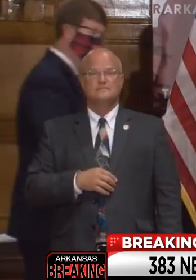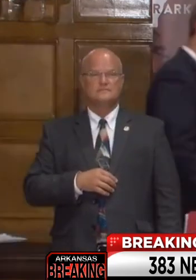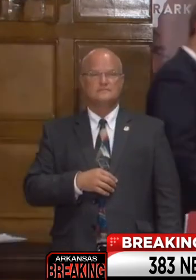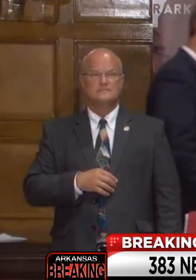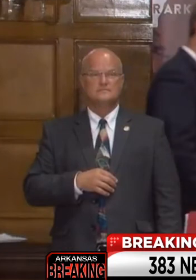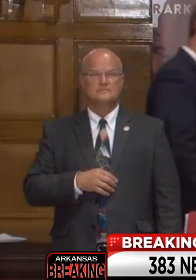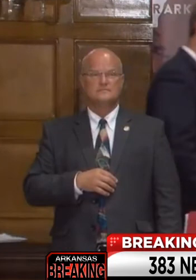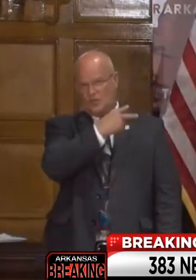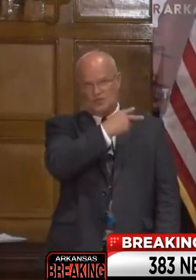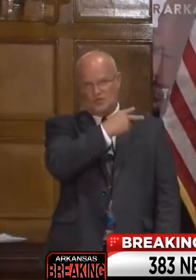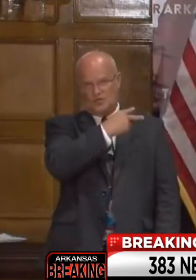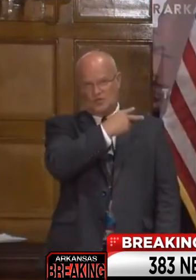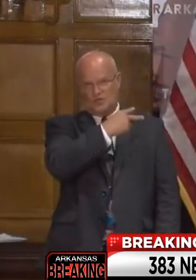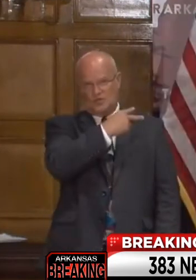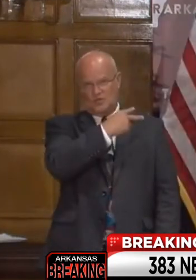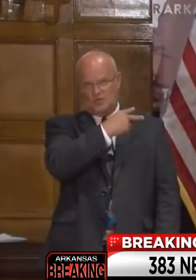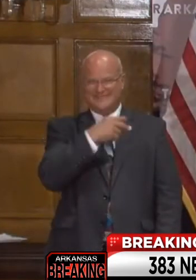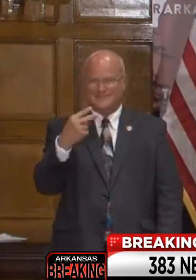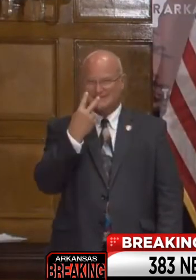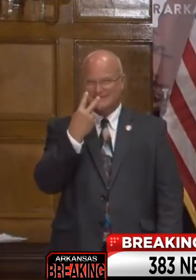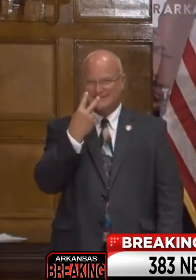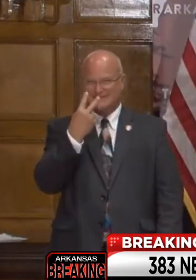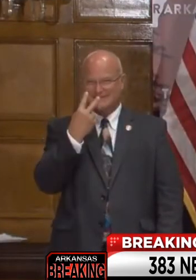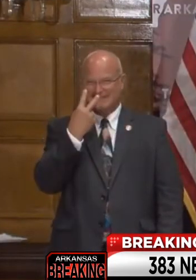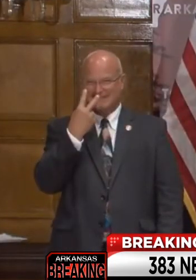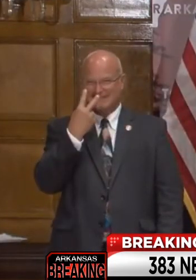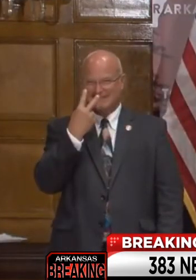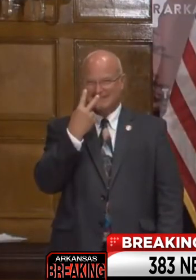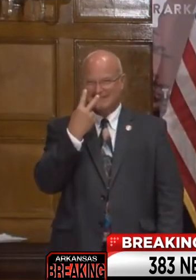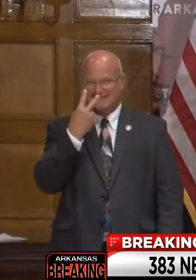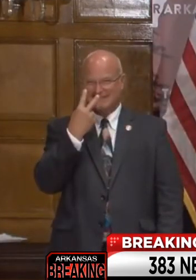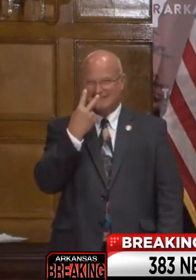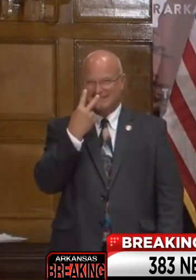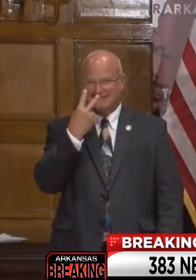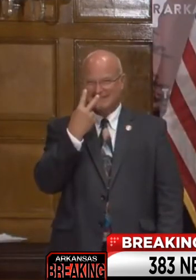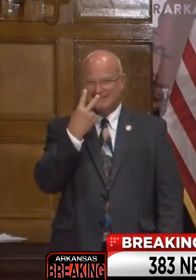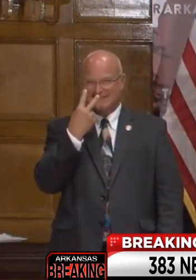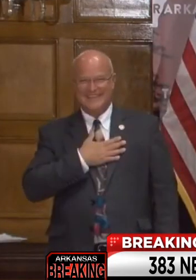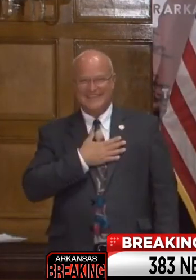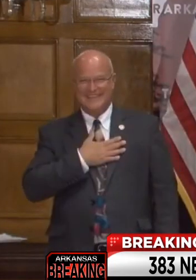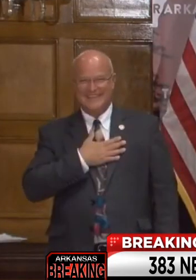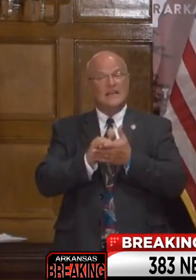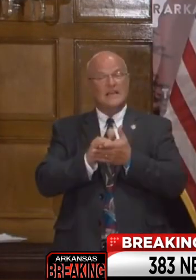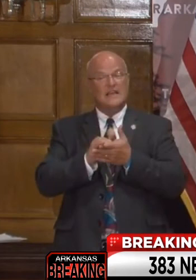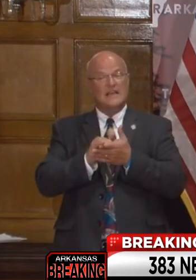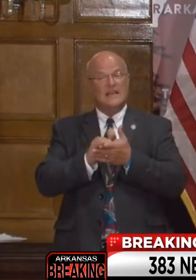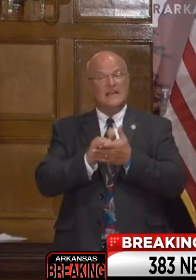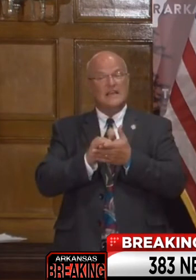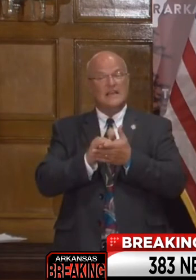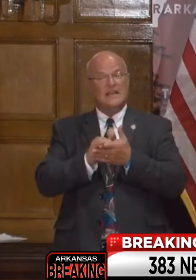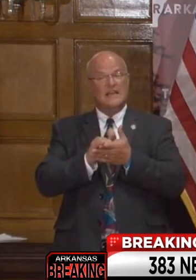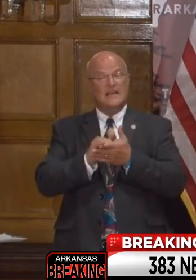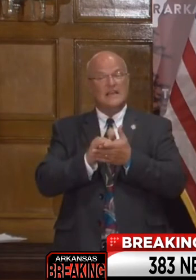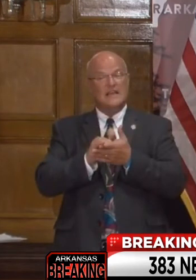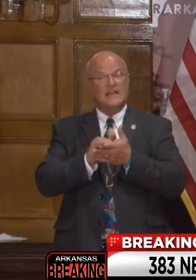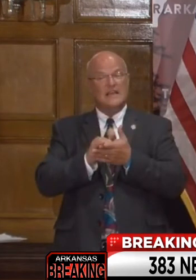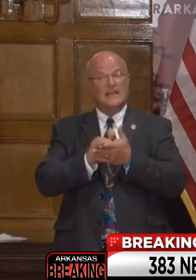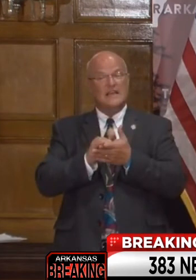She's looking at you, so I'm going to let you answer it. Okay. And we'll see if yours is the same as mine. Well, the answer is that